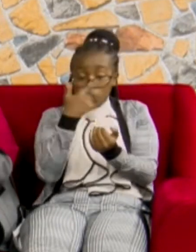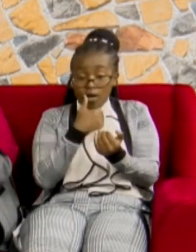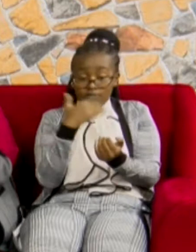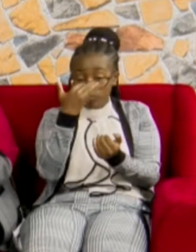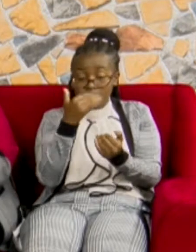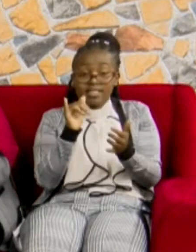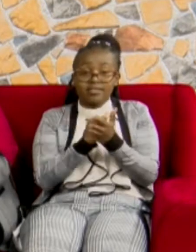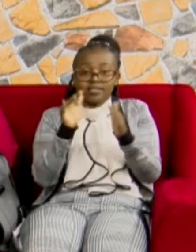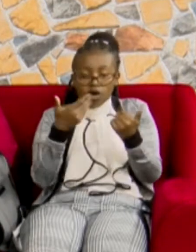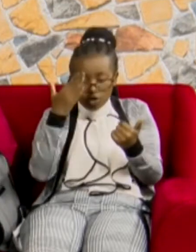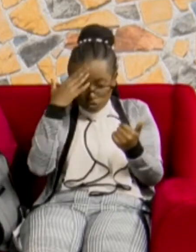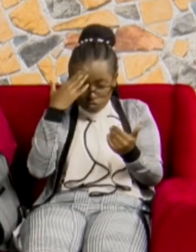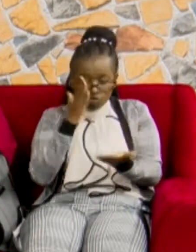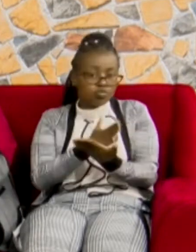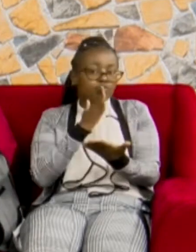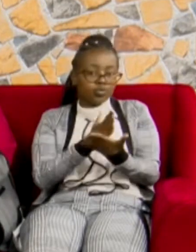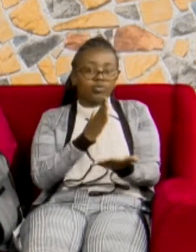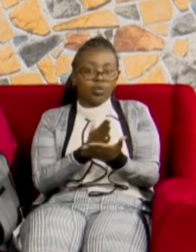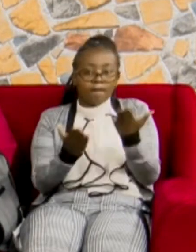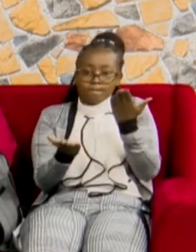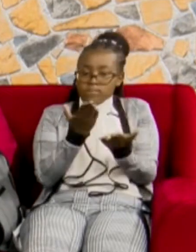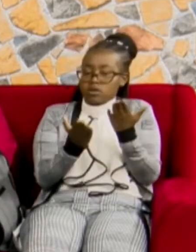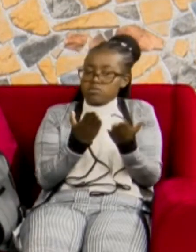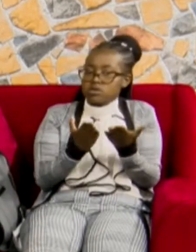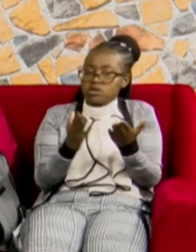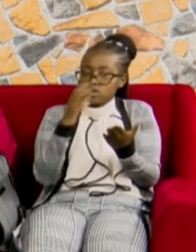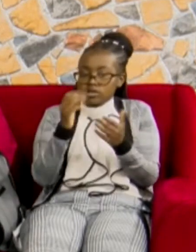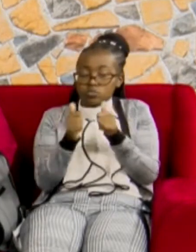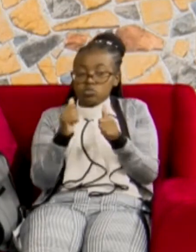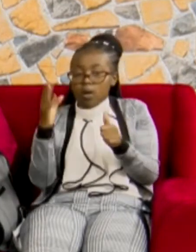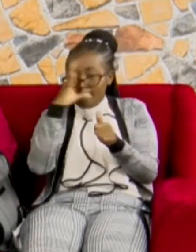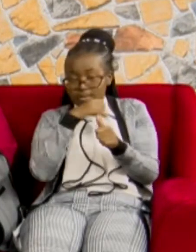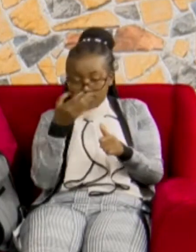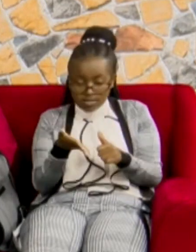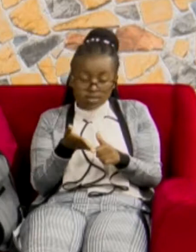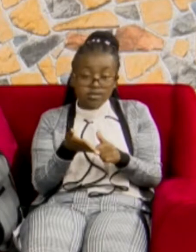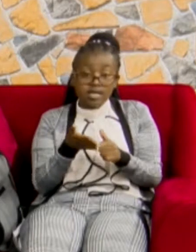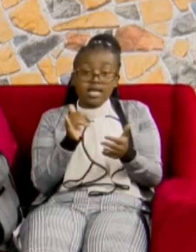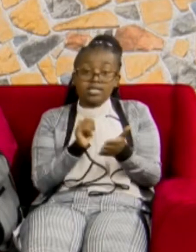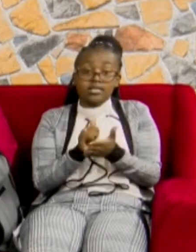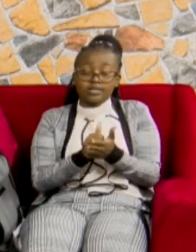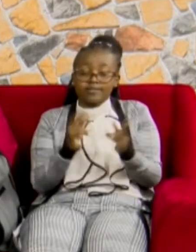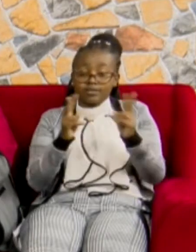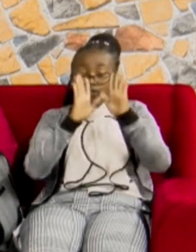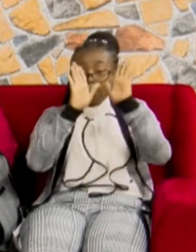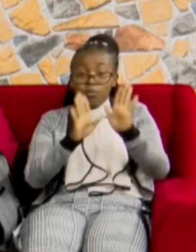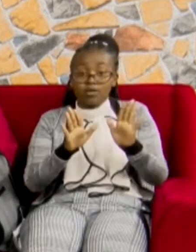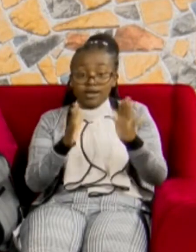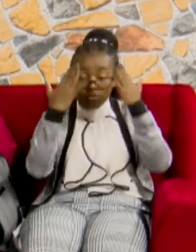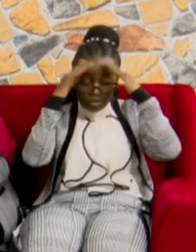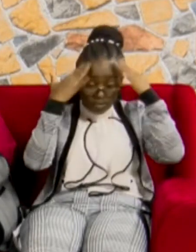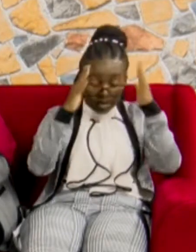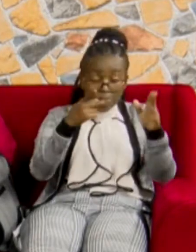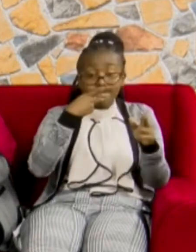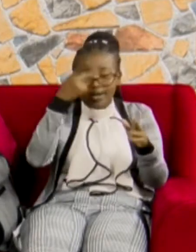and so that's how I knew for sure that maybe it's cases that we're missing here, and that's really important to raise awareness so the parents